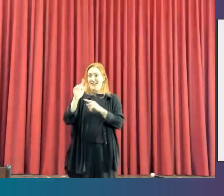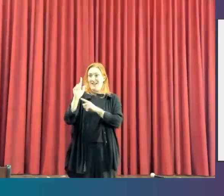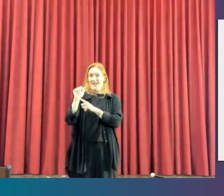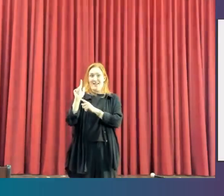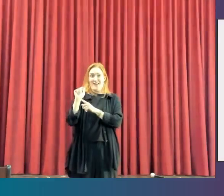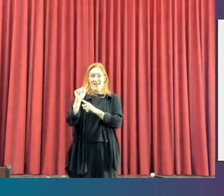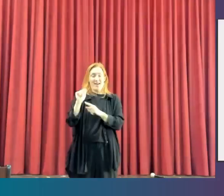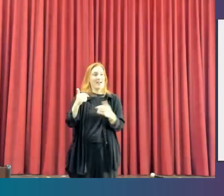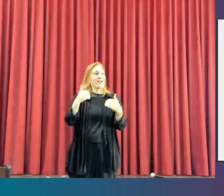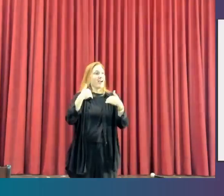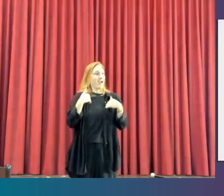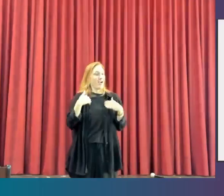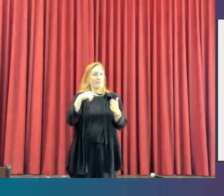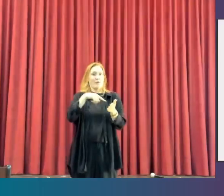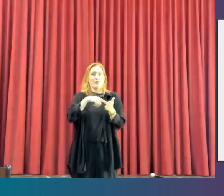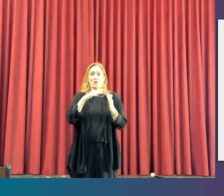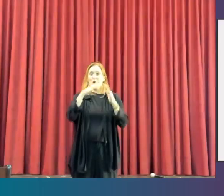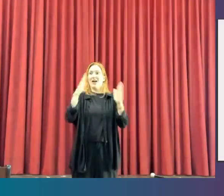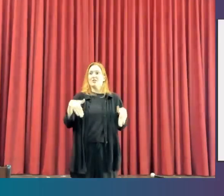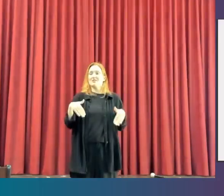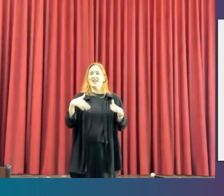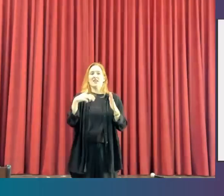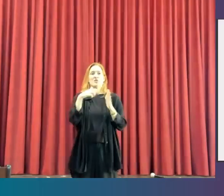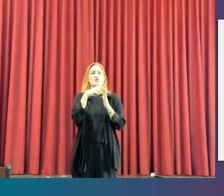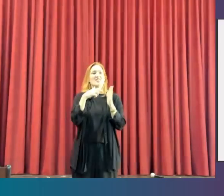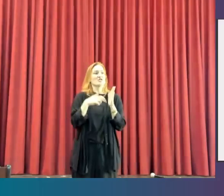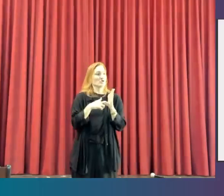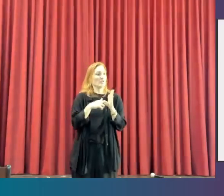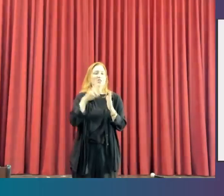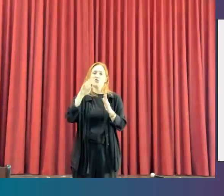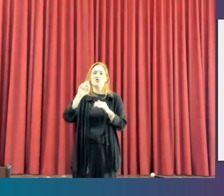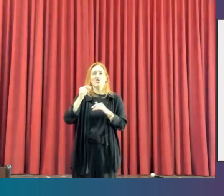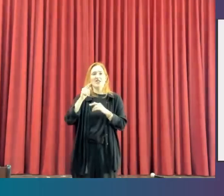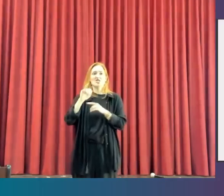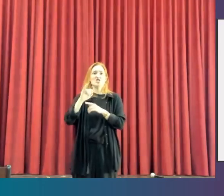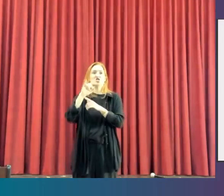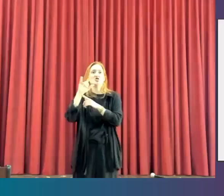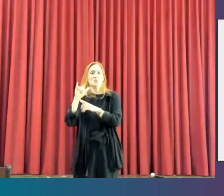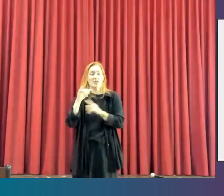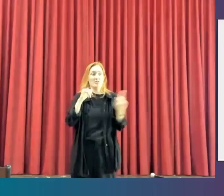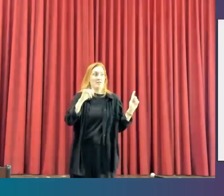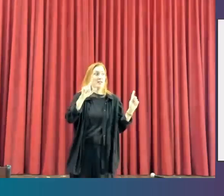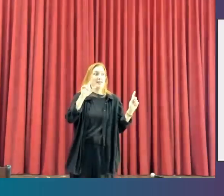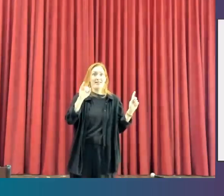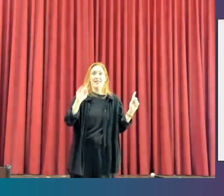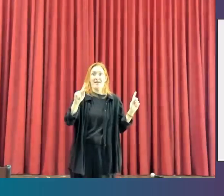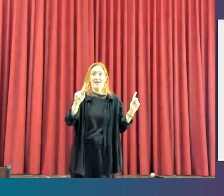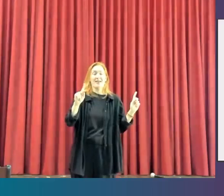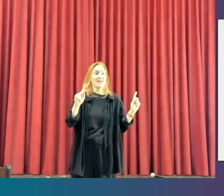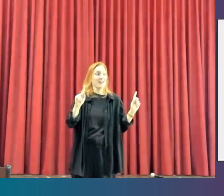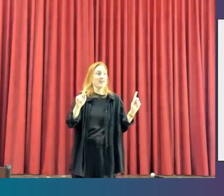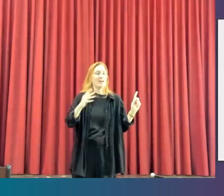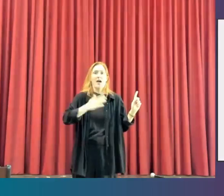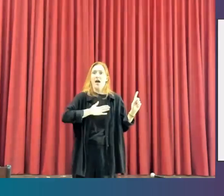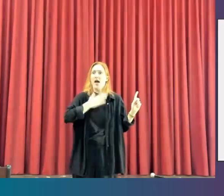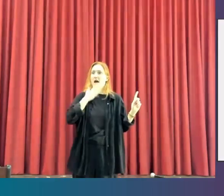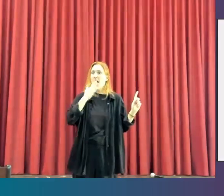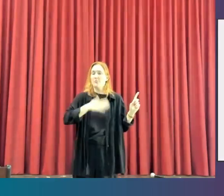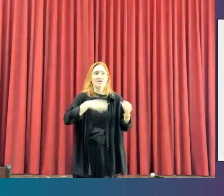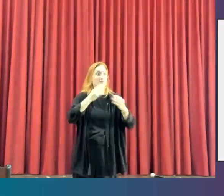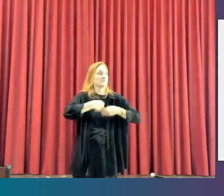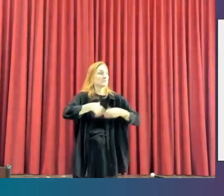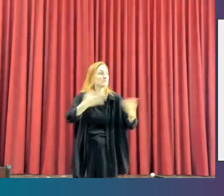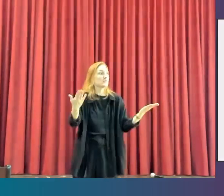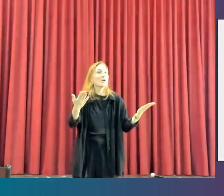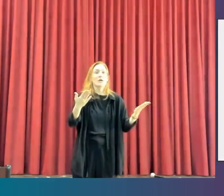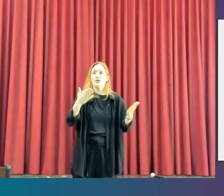affordable housing registry online. So the link is here, and I'm happy to share this presentation after we